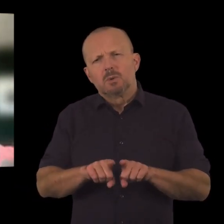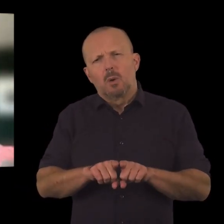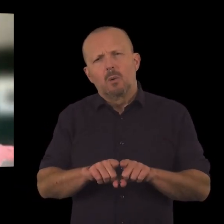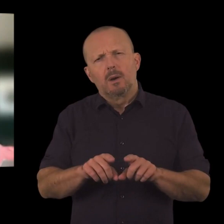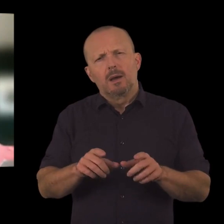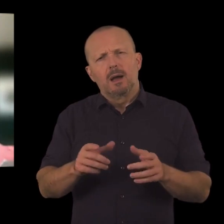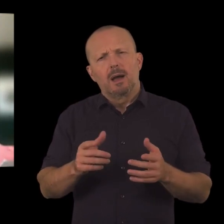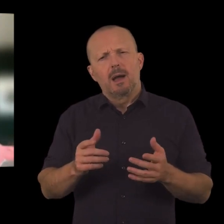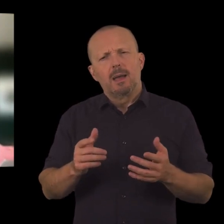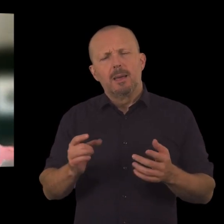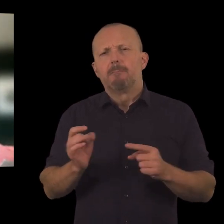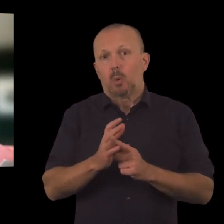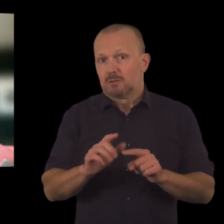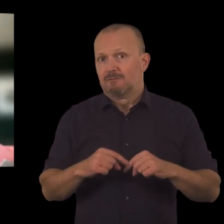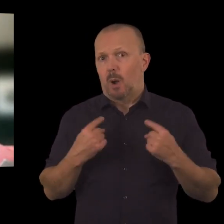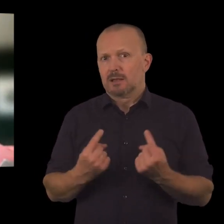Because of the nature of that group,